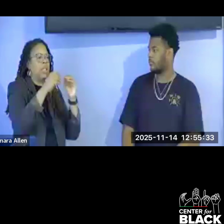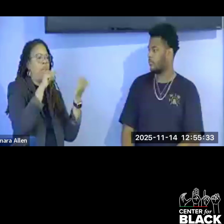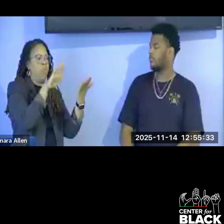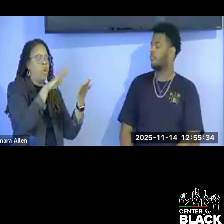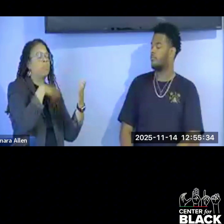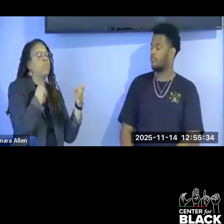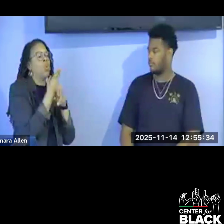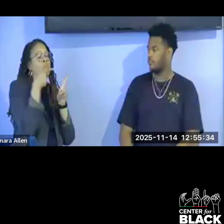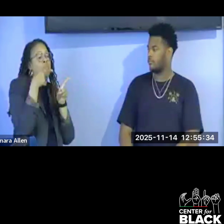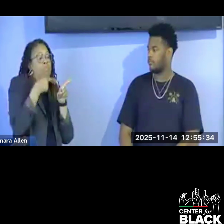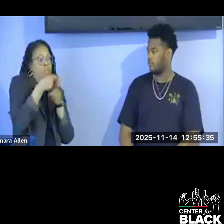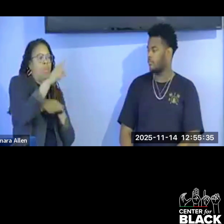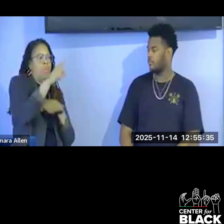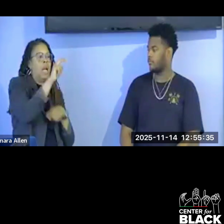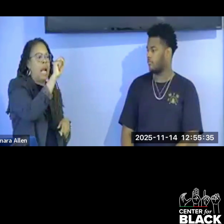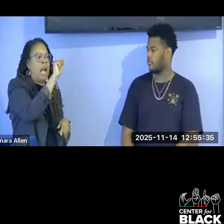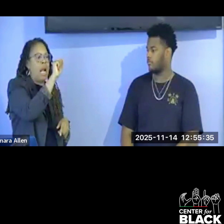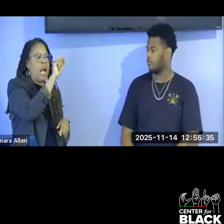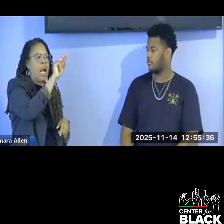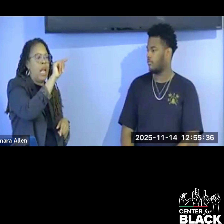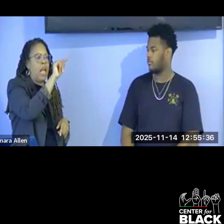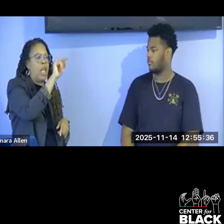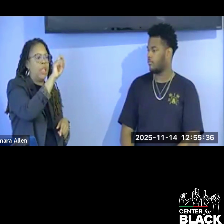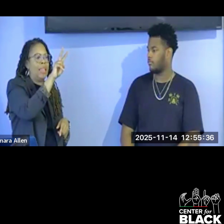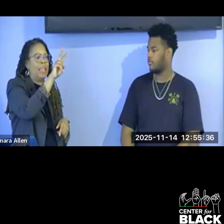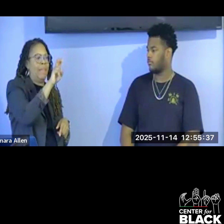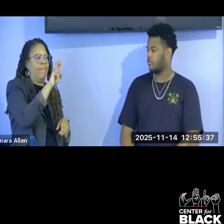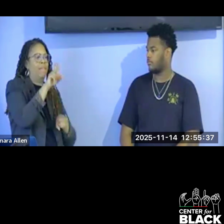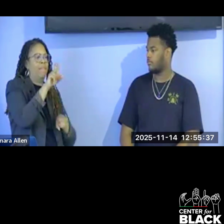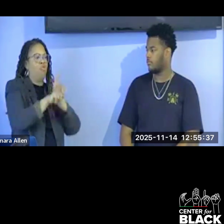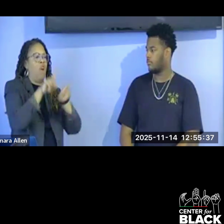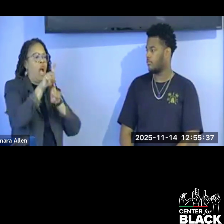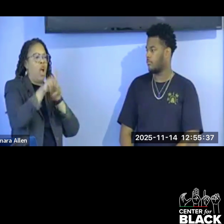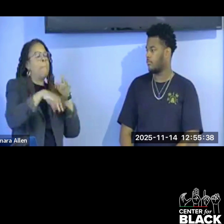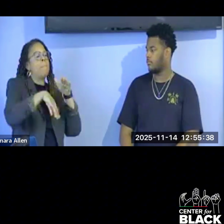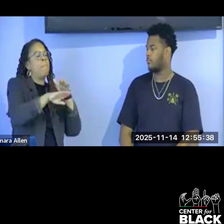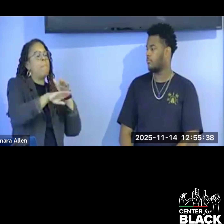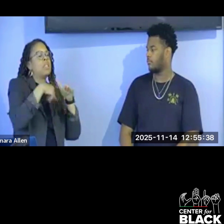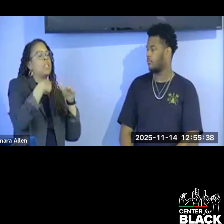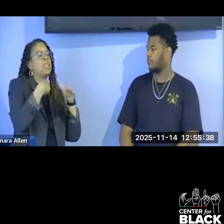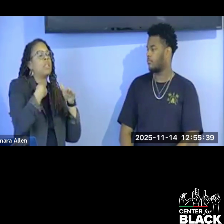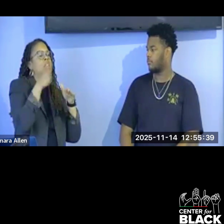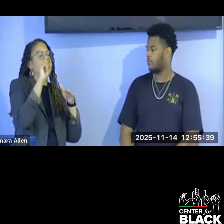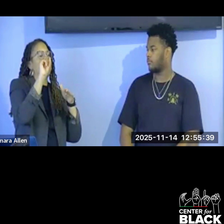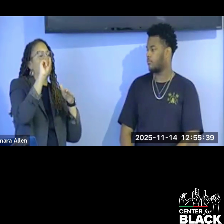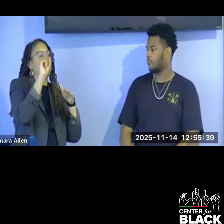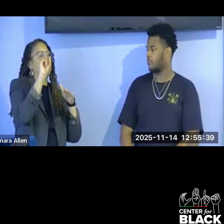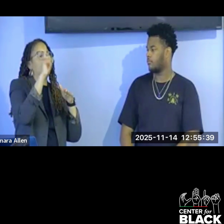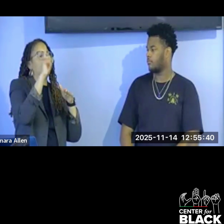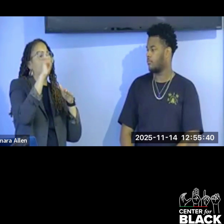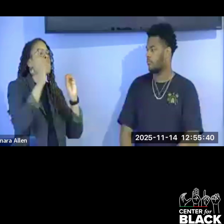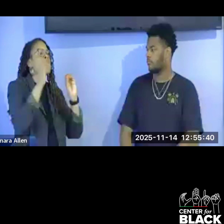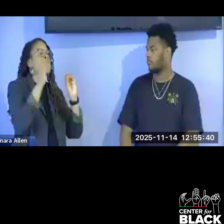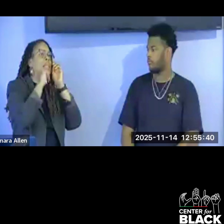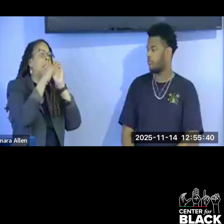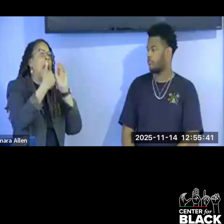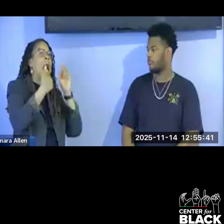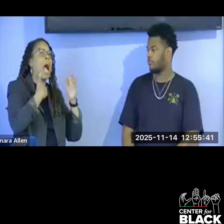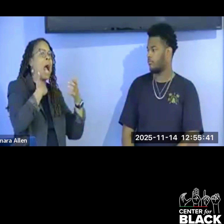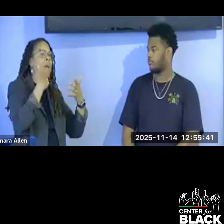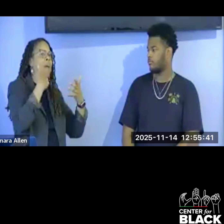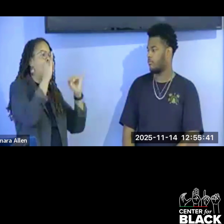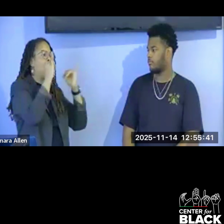I used a qualitative approach, more specifically narrative interrogation and what that means.